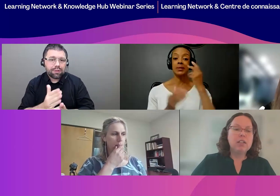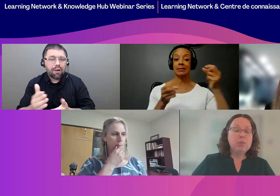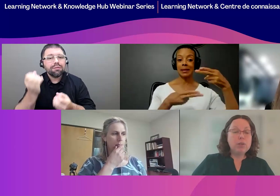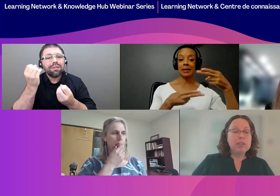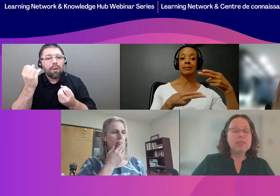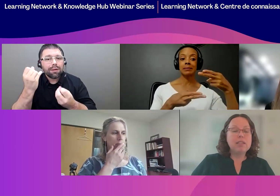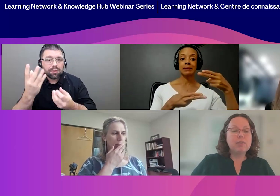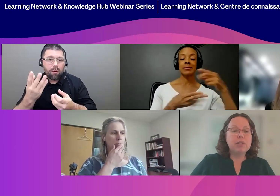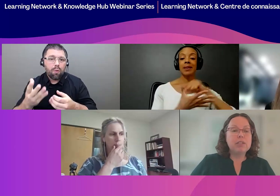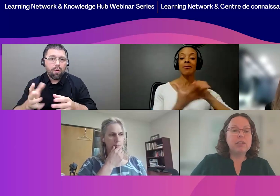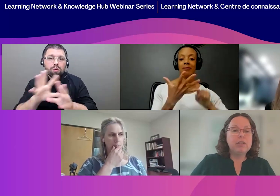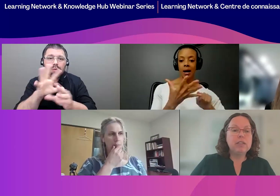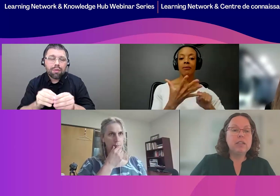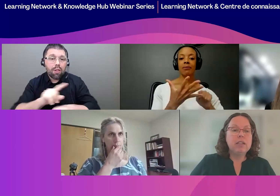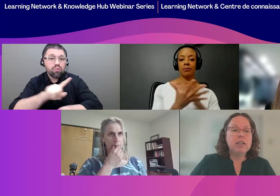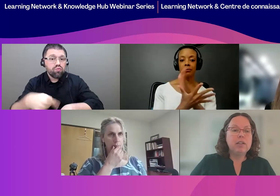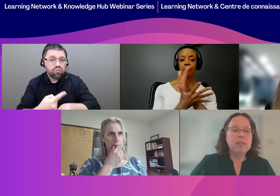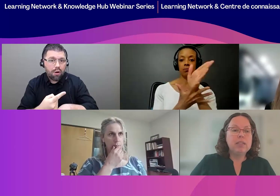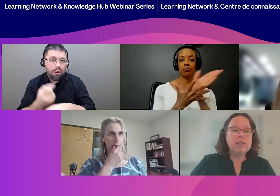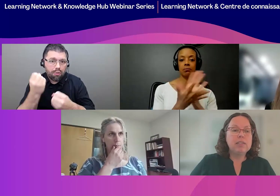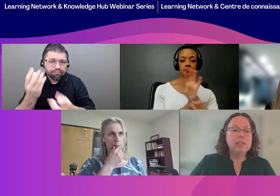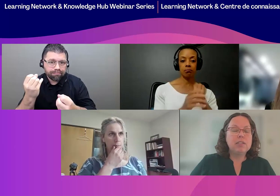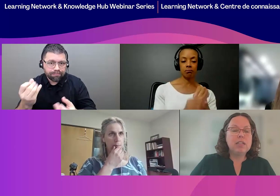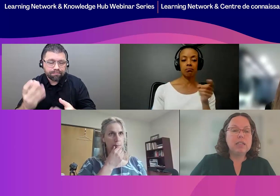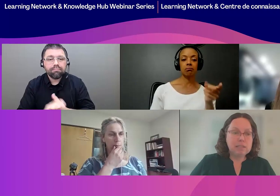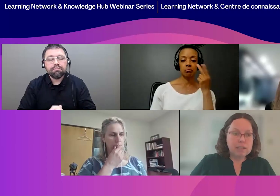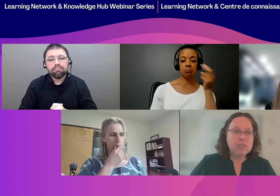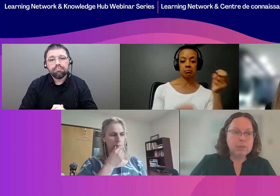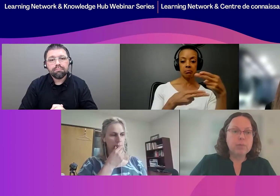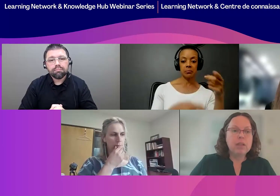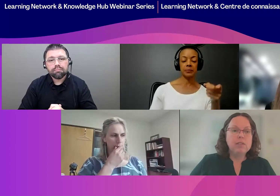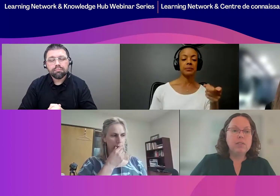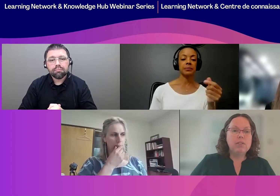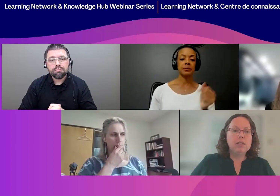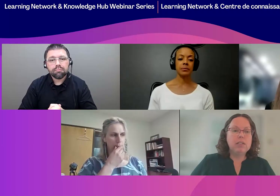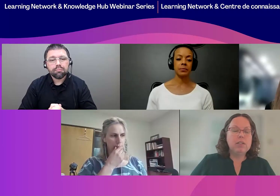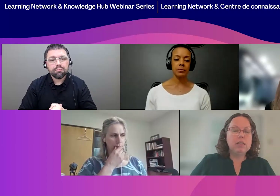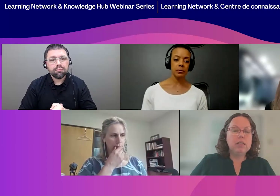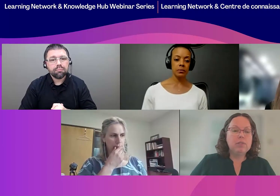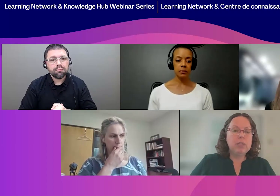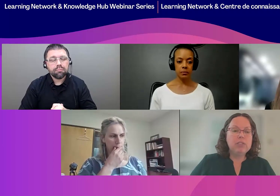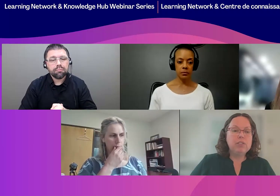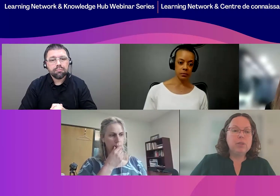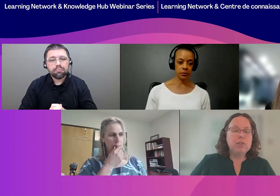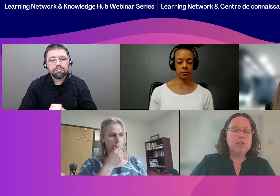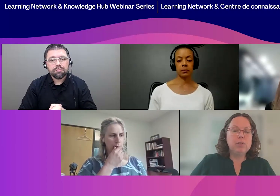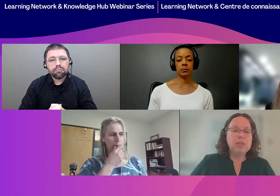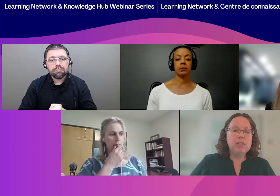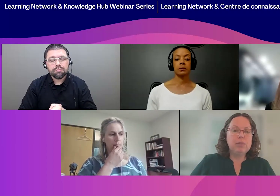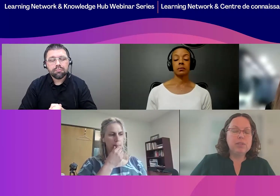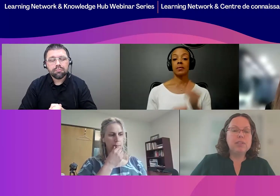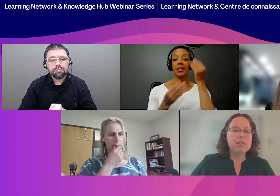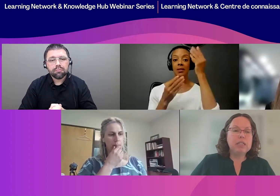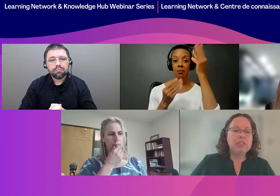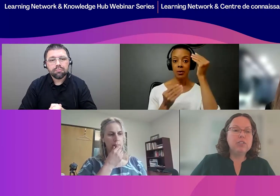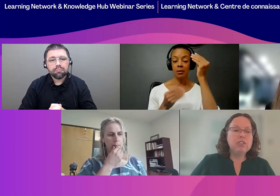5 components that were included in that session. So including information about older